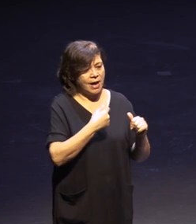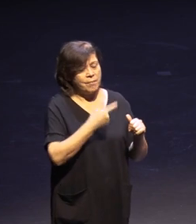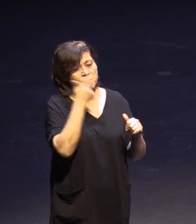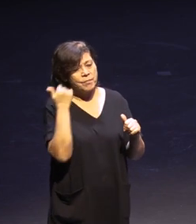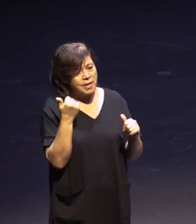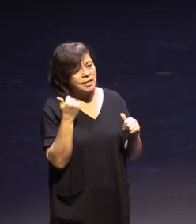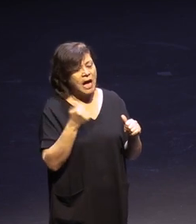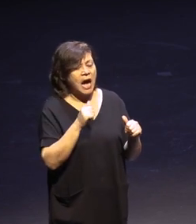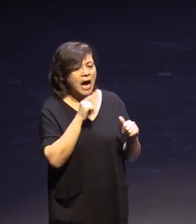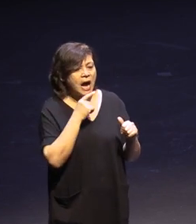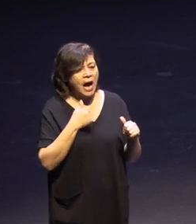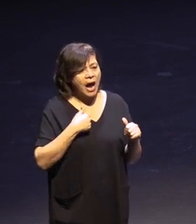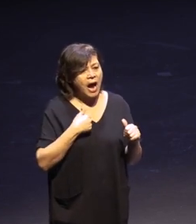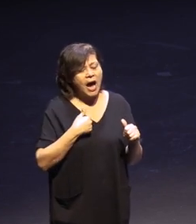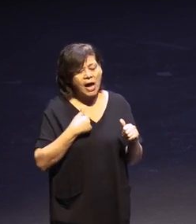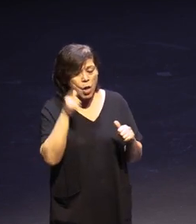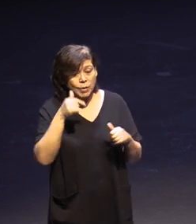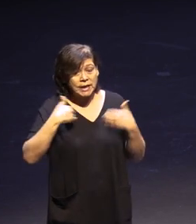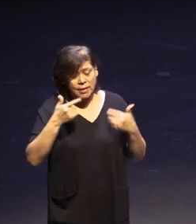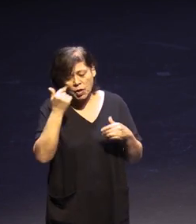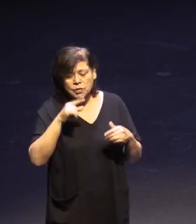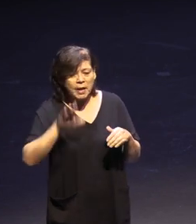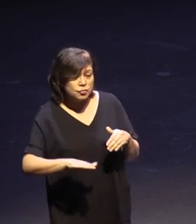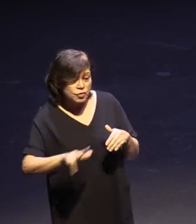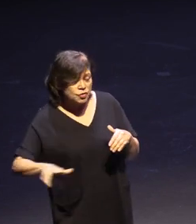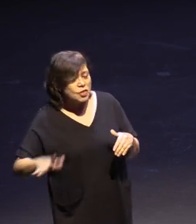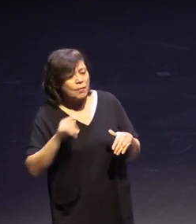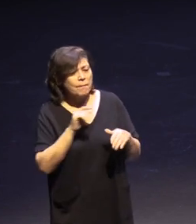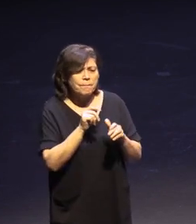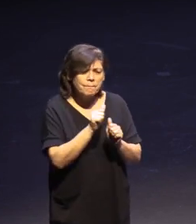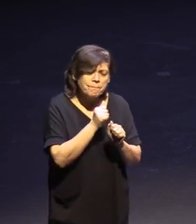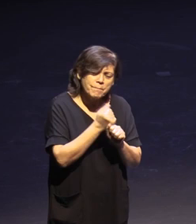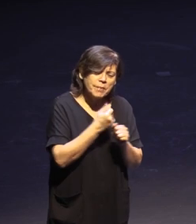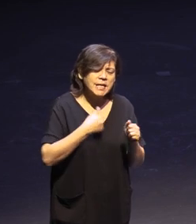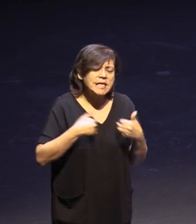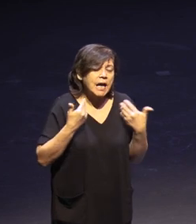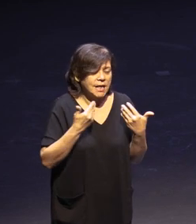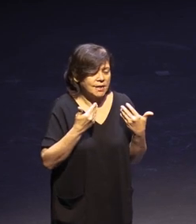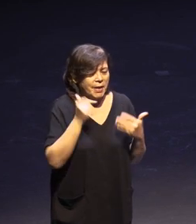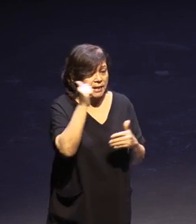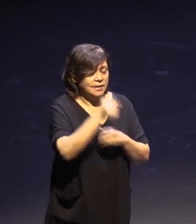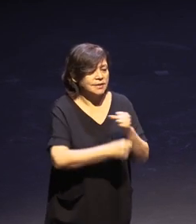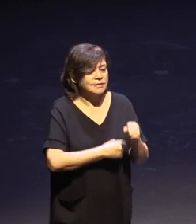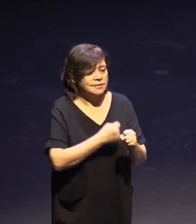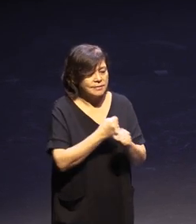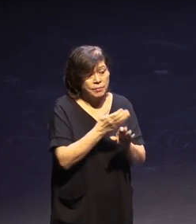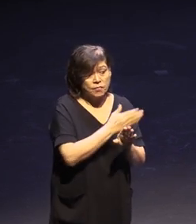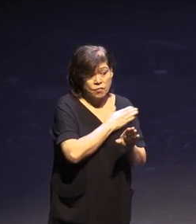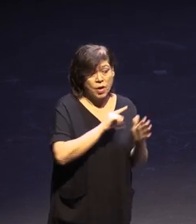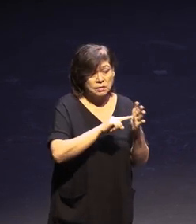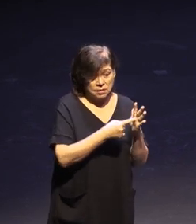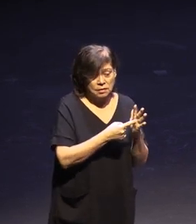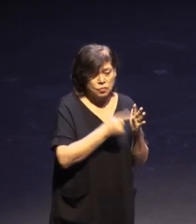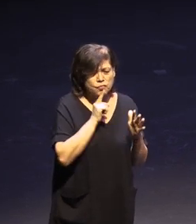me by 10 years, I like to say. So welcome to all our guests here. And before I start, I'd like to really acknowledge